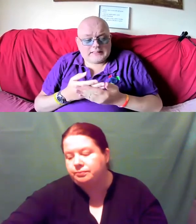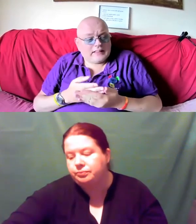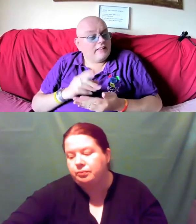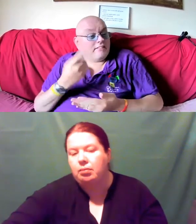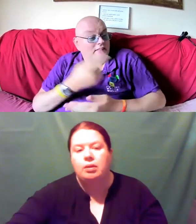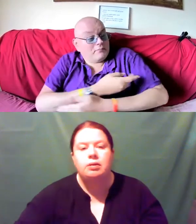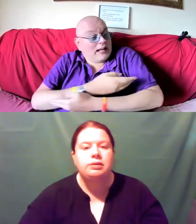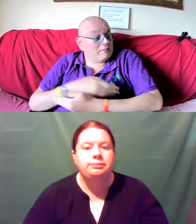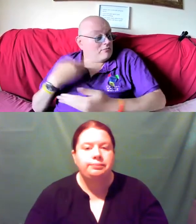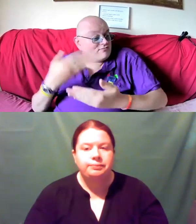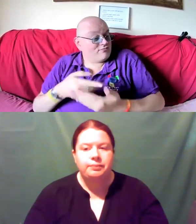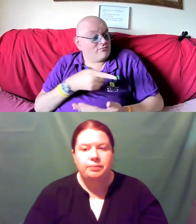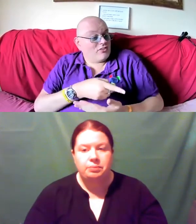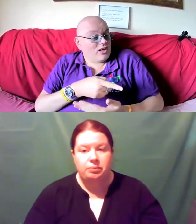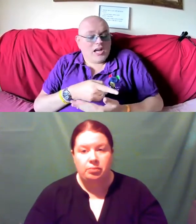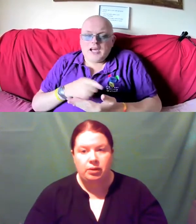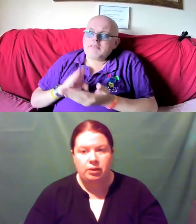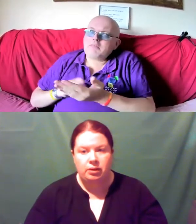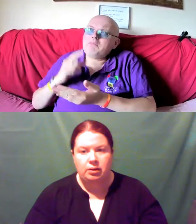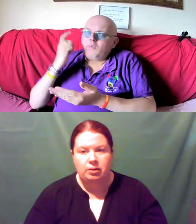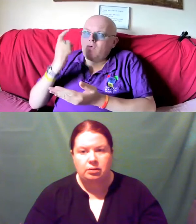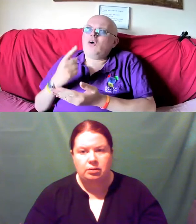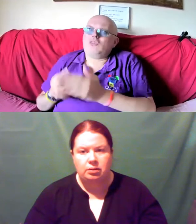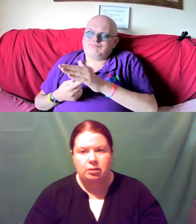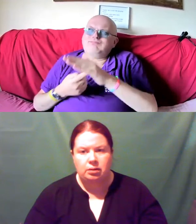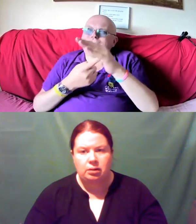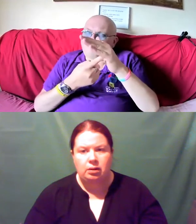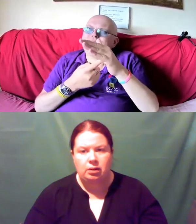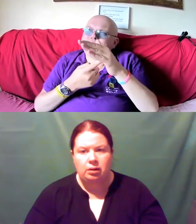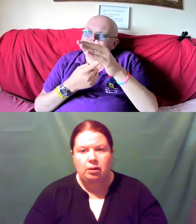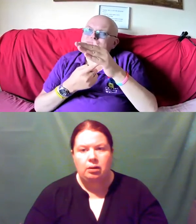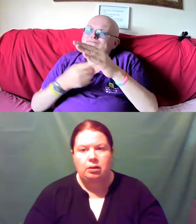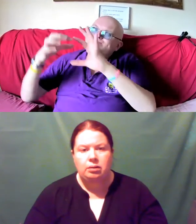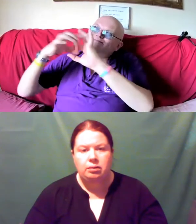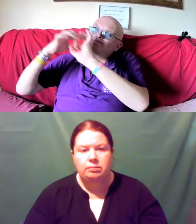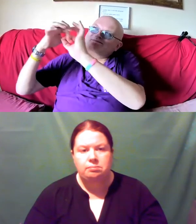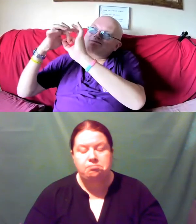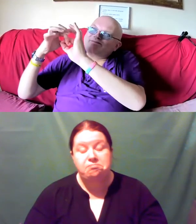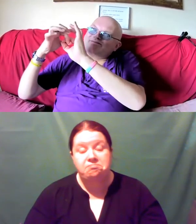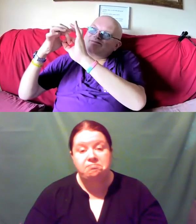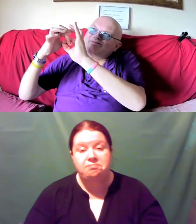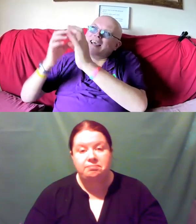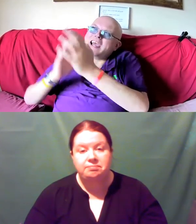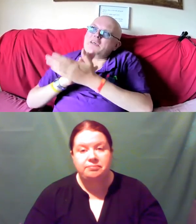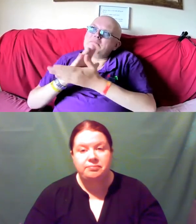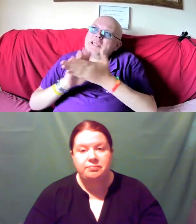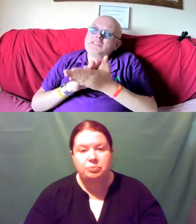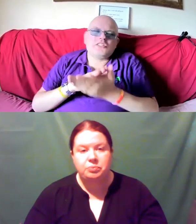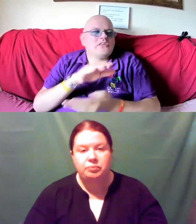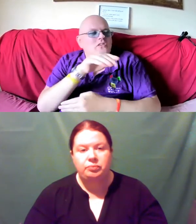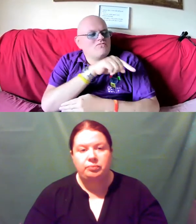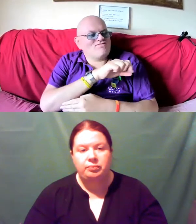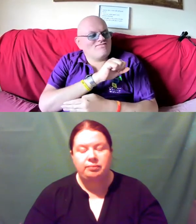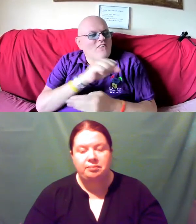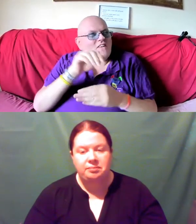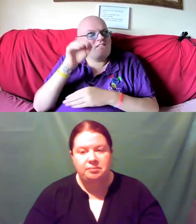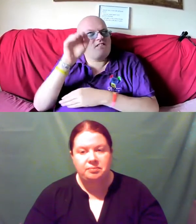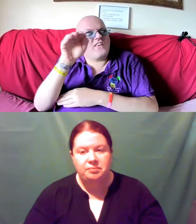and possibly prophetic, that, you know, something was going to happen. You know, this my card had been